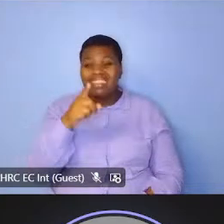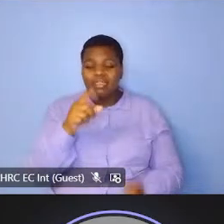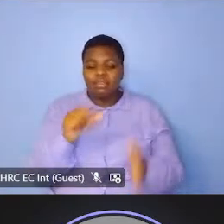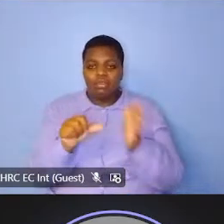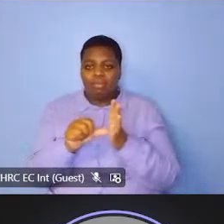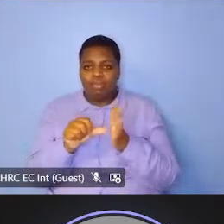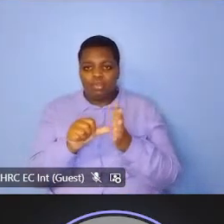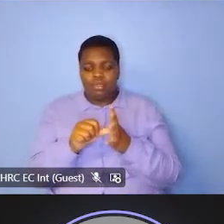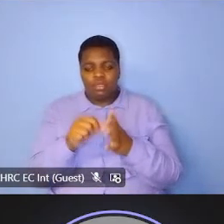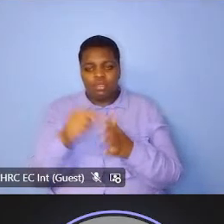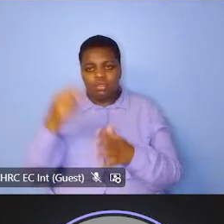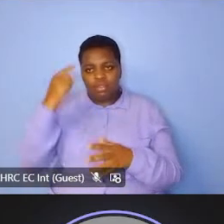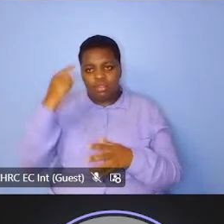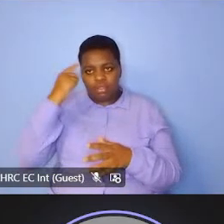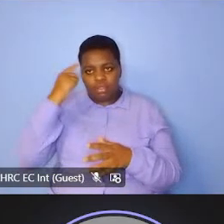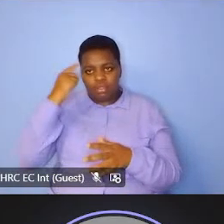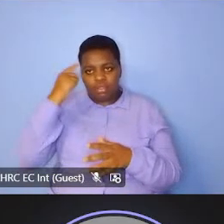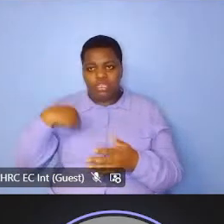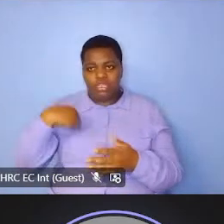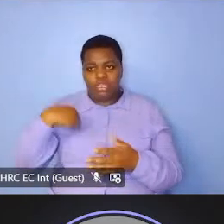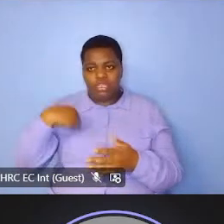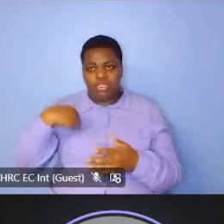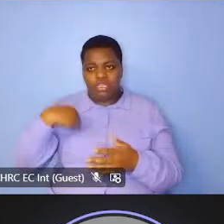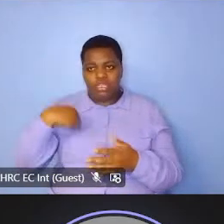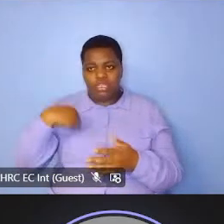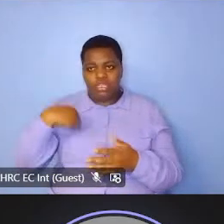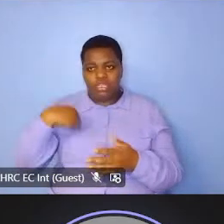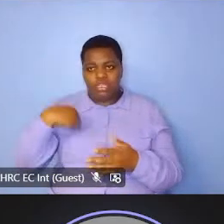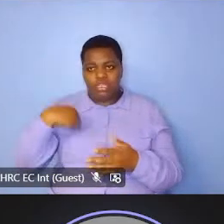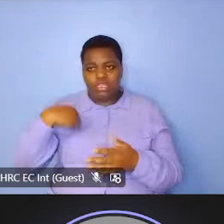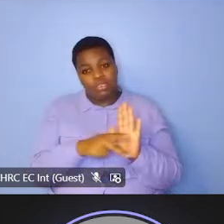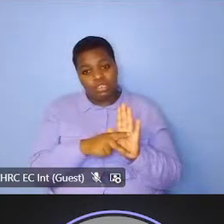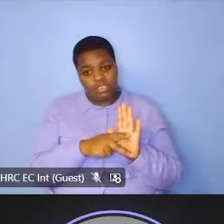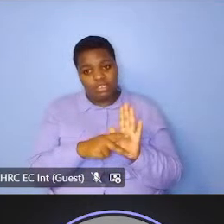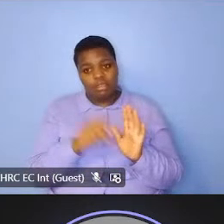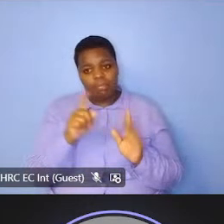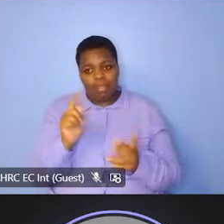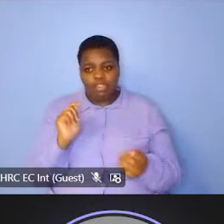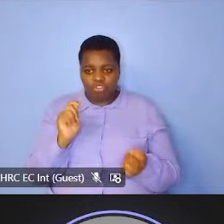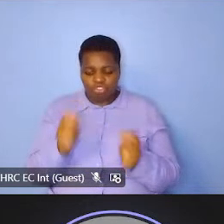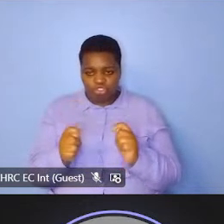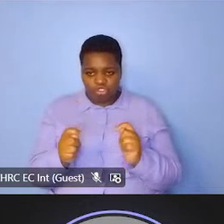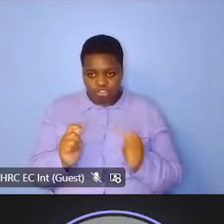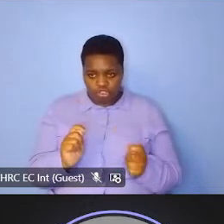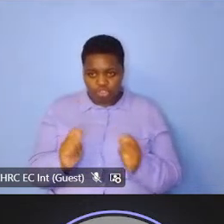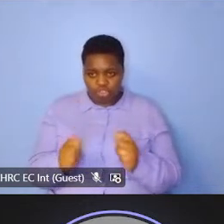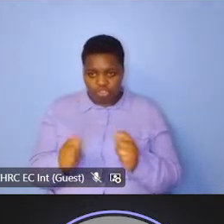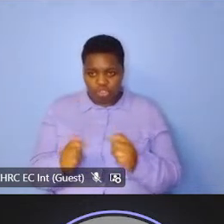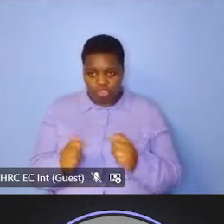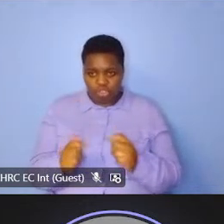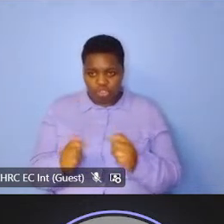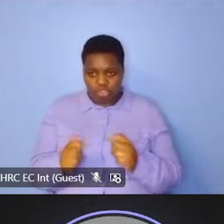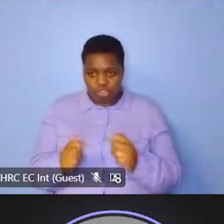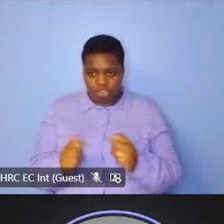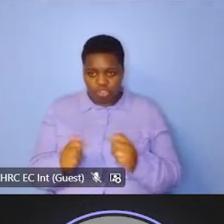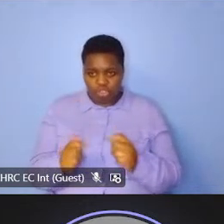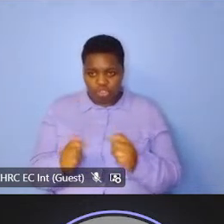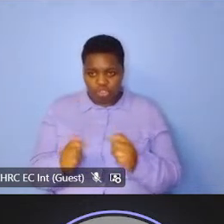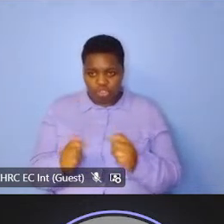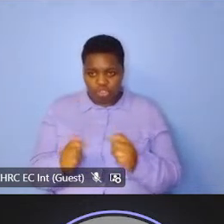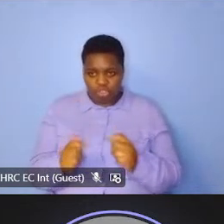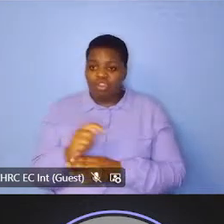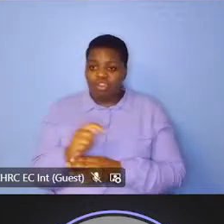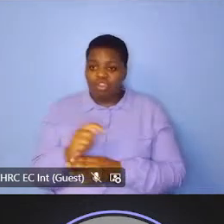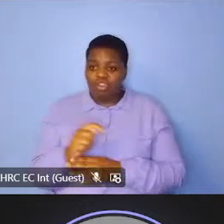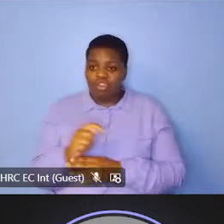in thinking around uniform policies that these sort of changes also be supported by training and education of